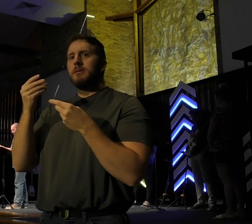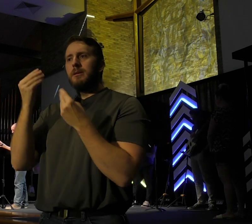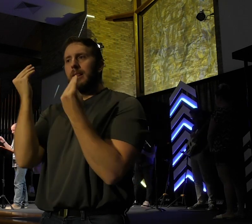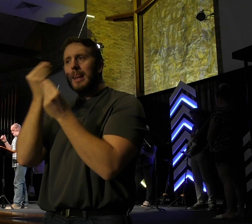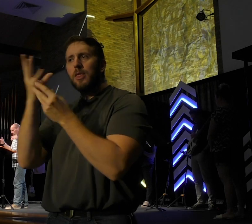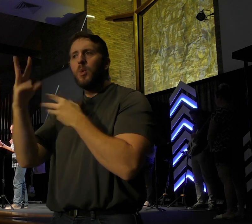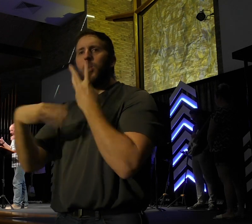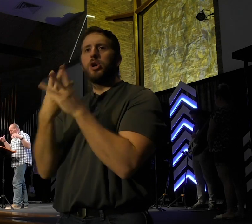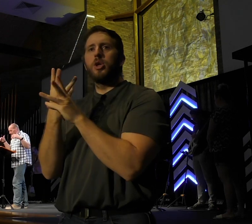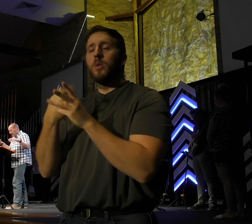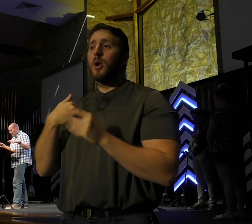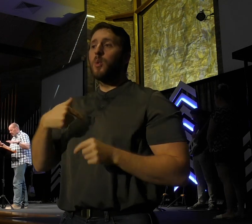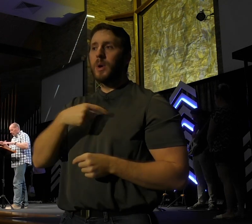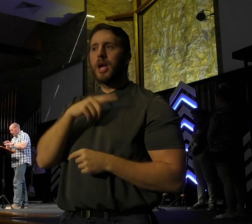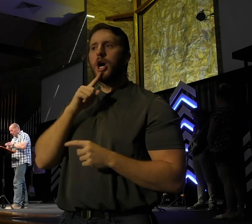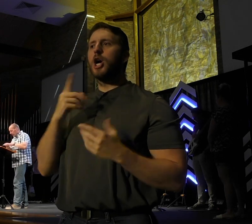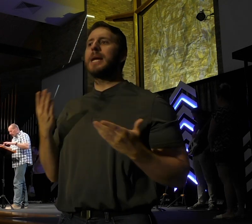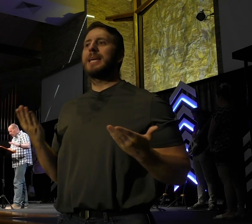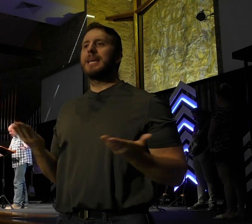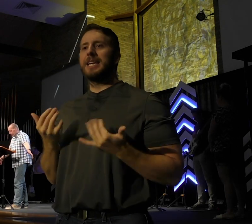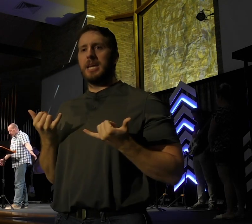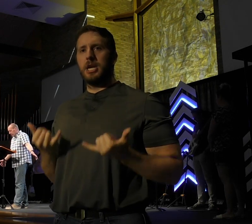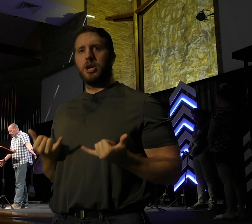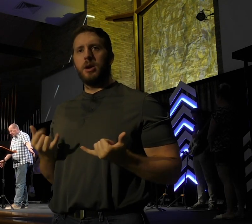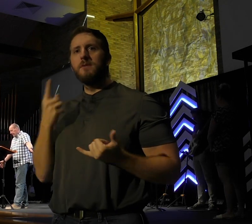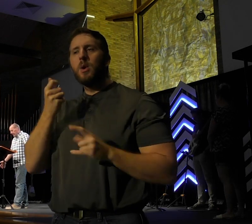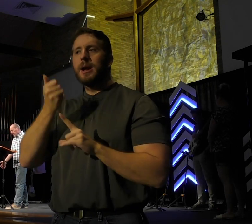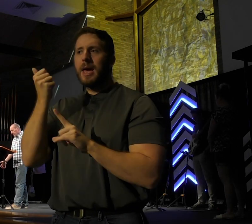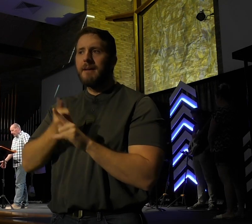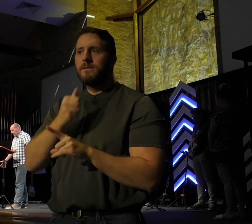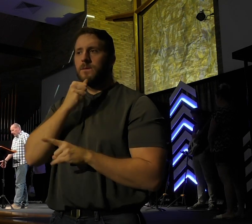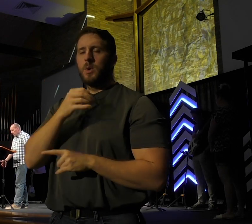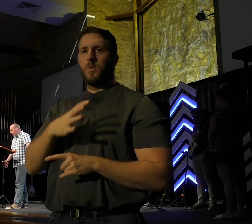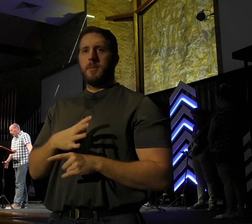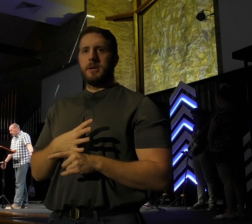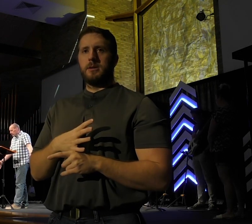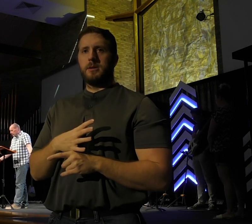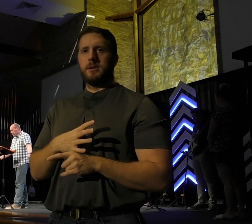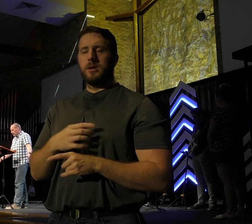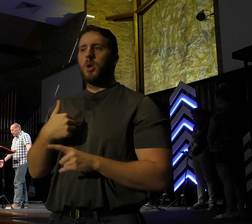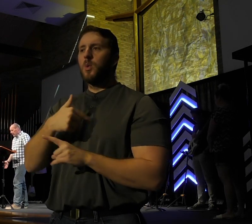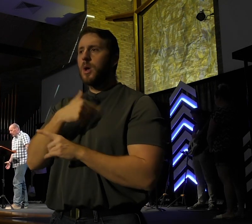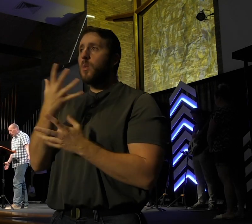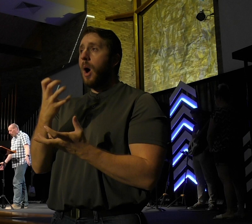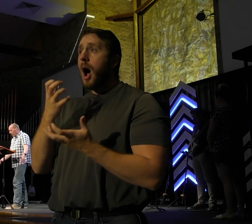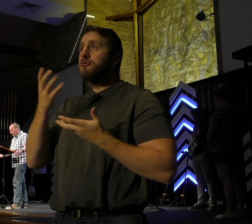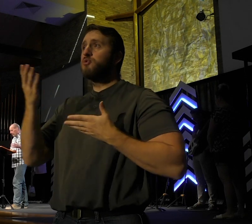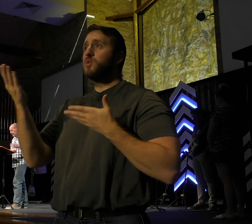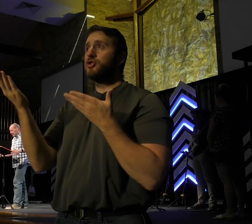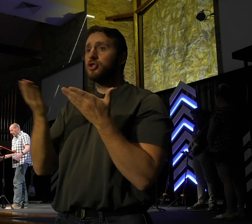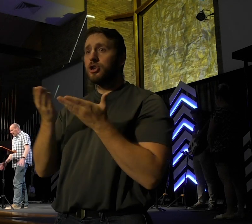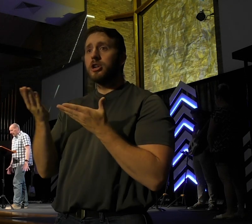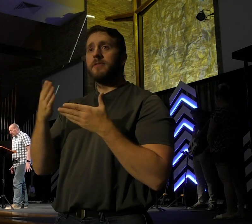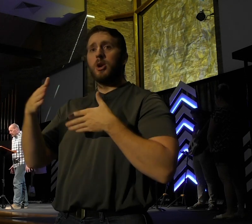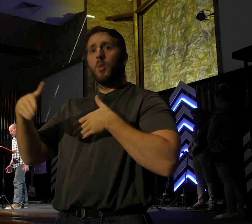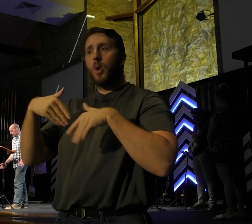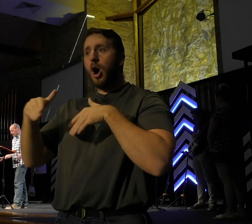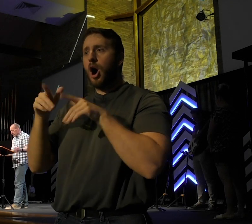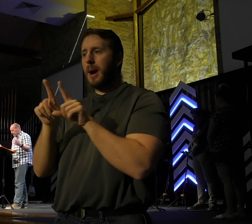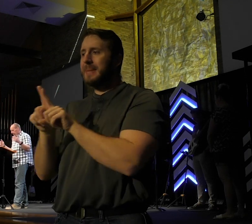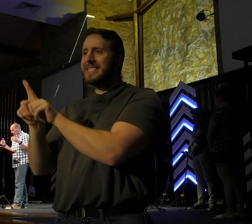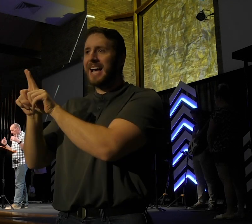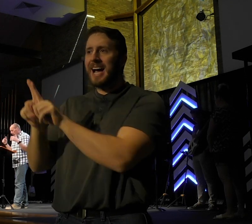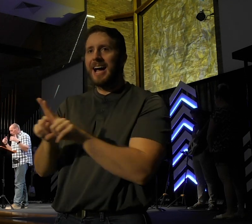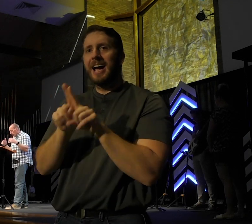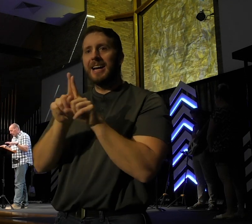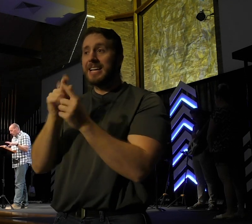know that we are here for every single woman, and we want to serve and walk beside and